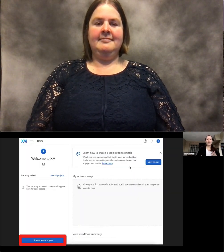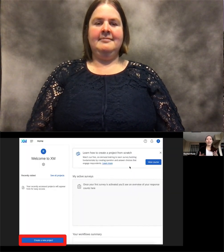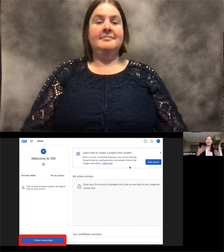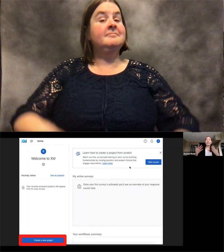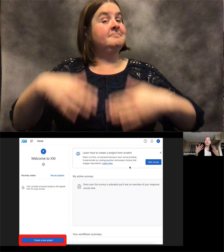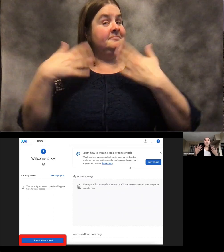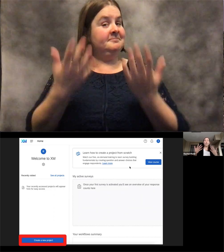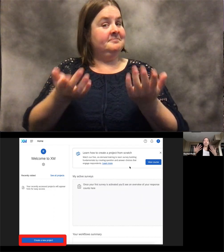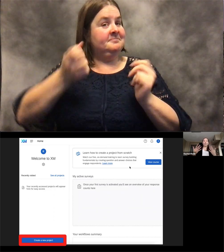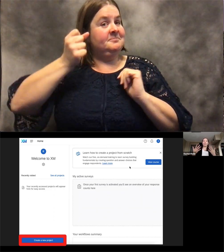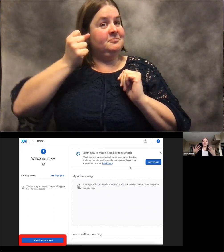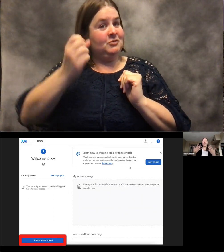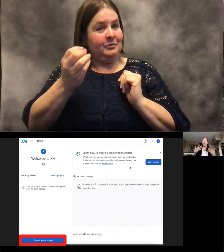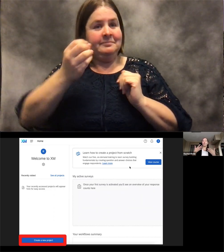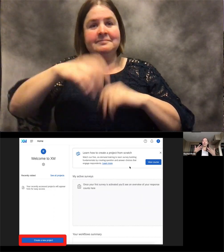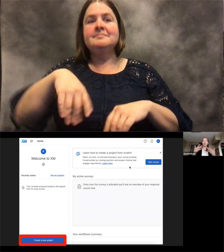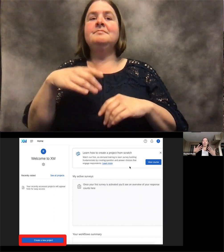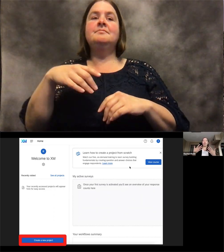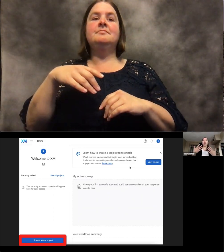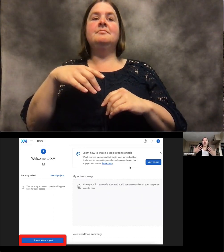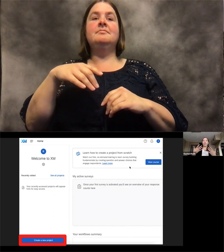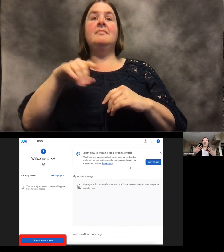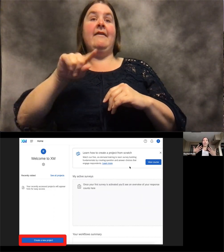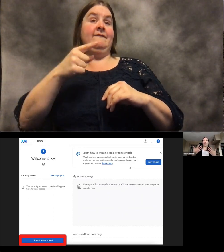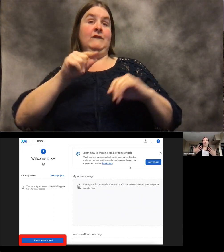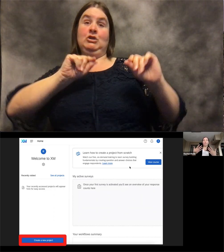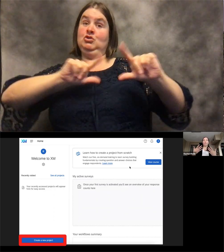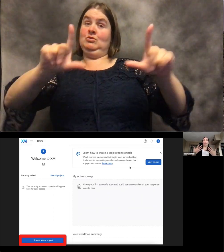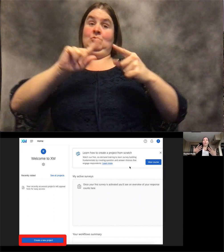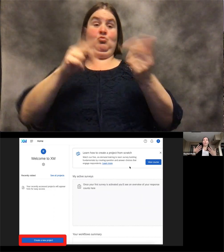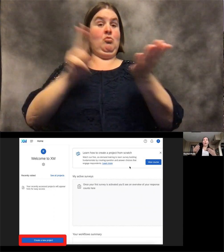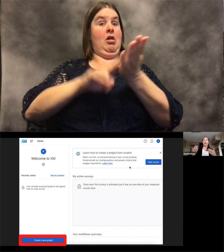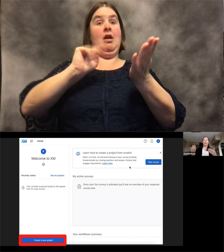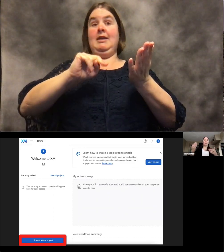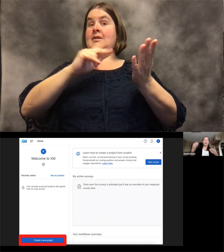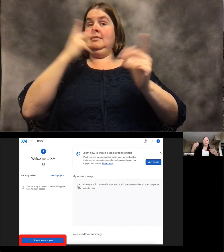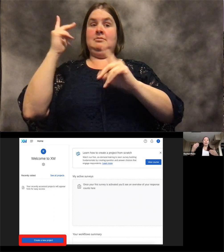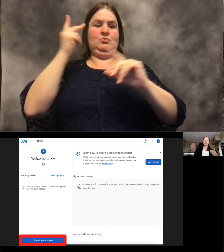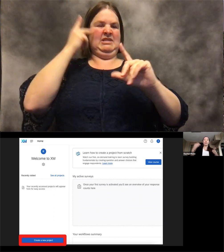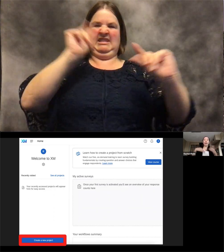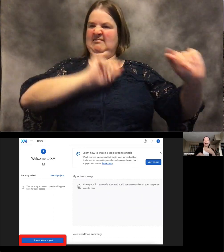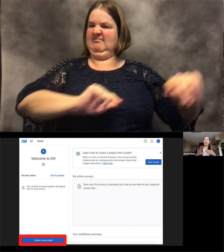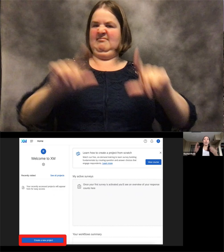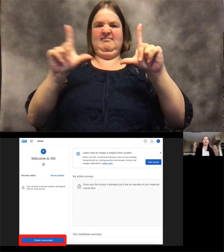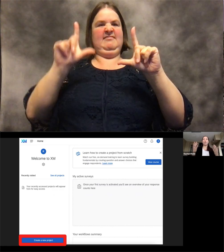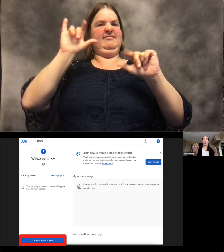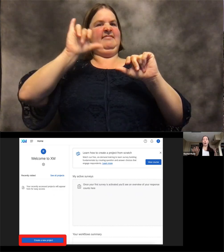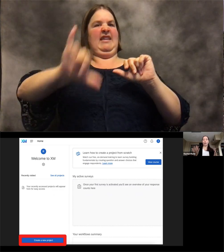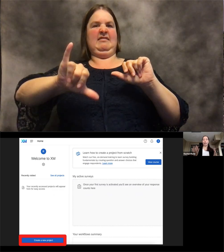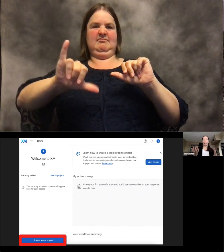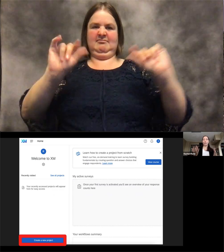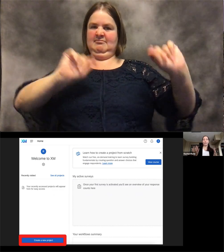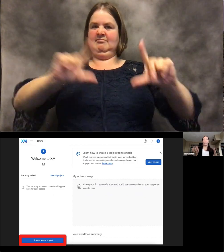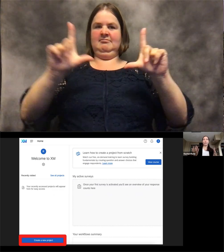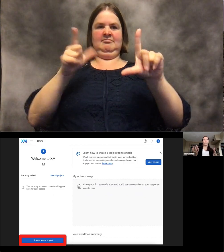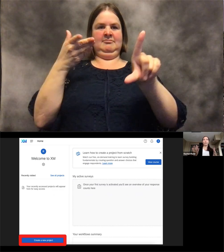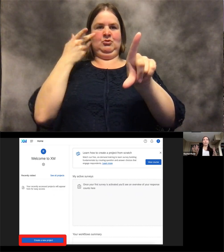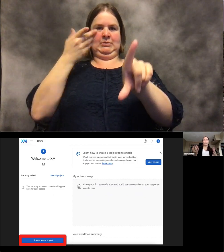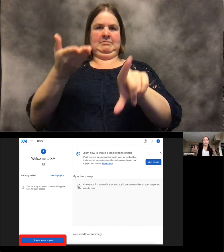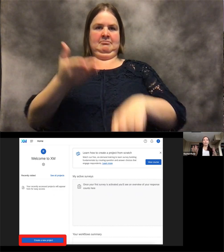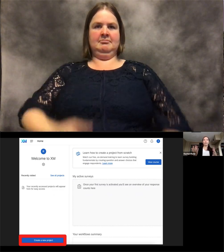So this is the first screen you'll see when you initially enter into Qualtrics.